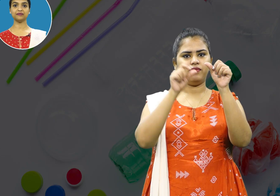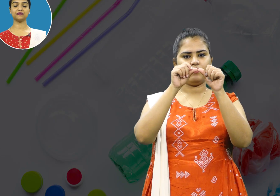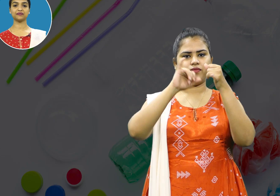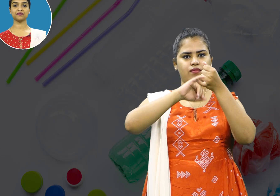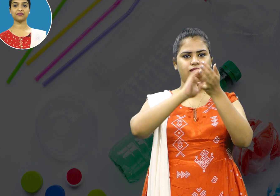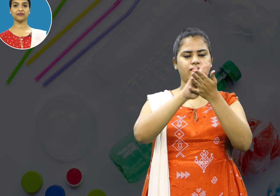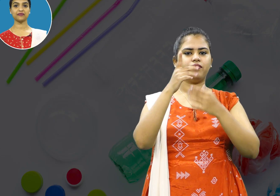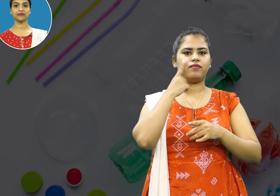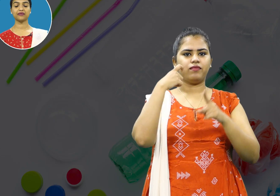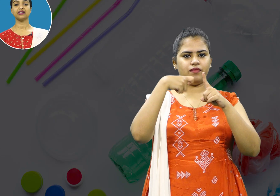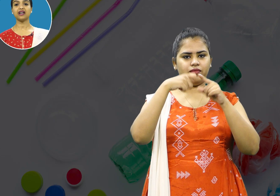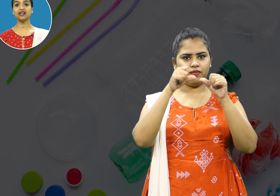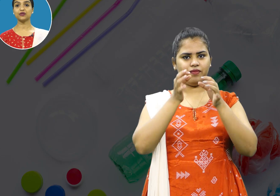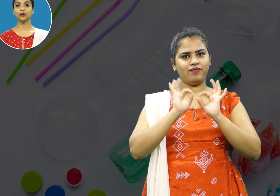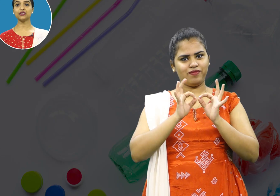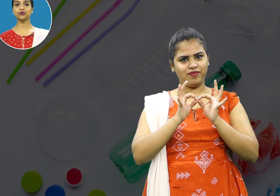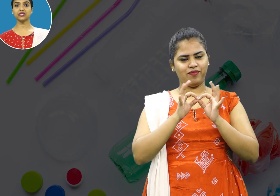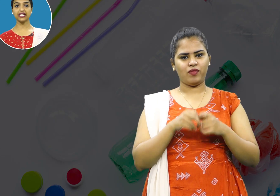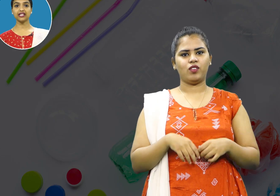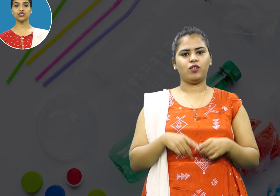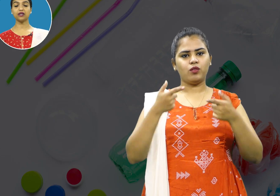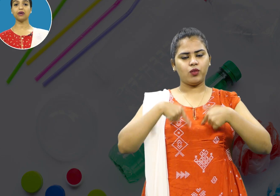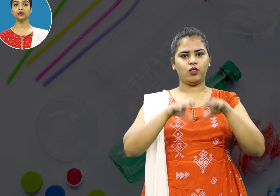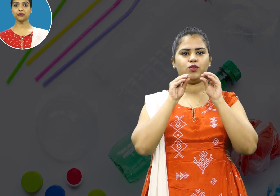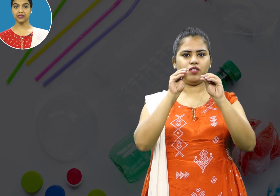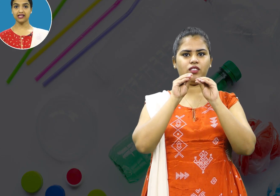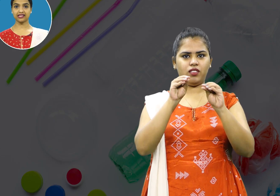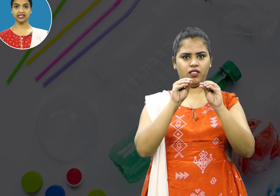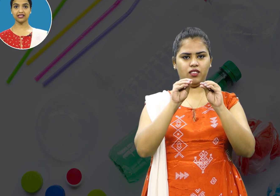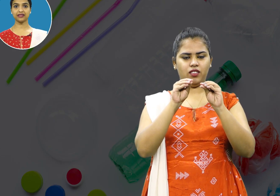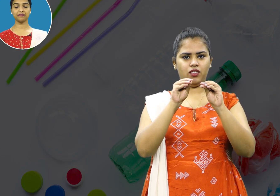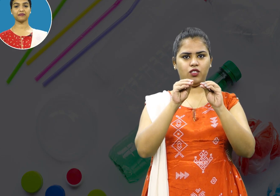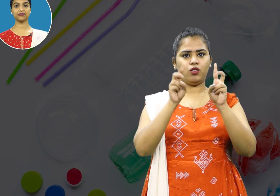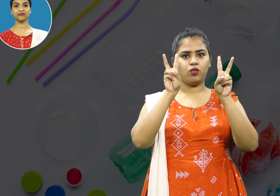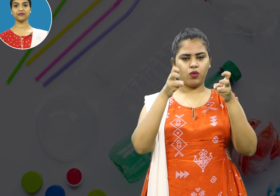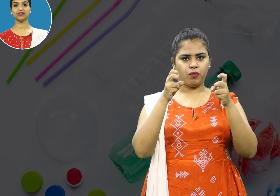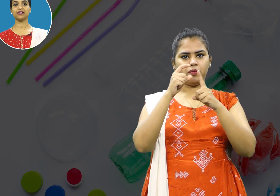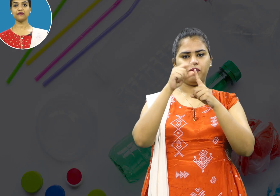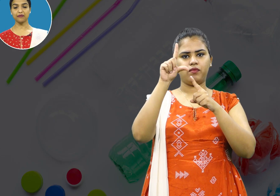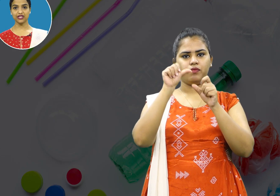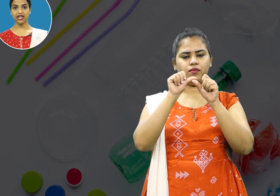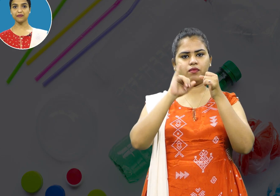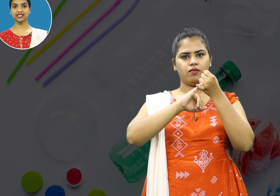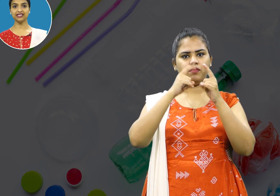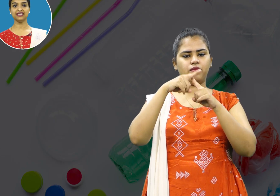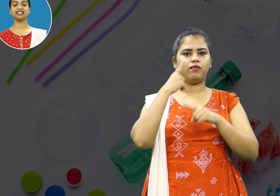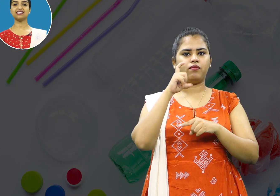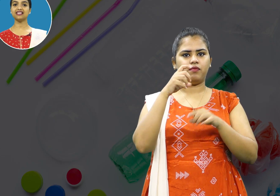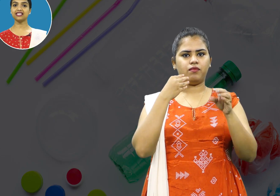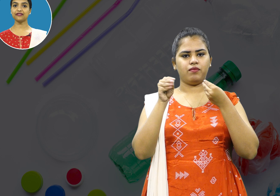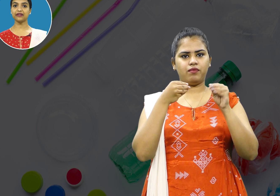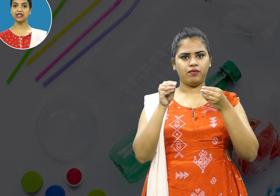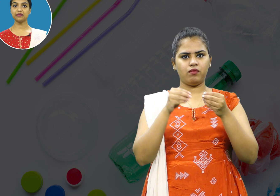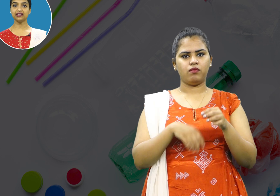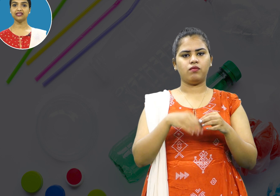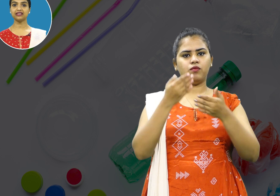interpreter, are going to teach about plastic from the chapter